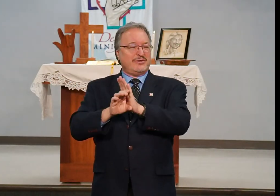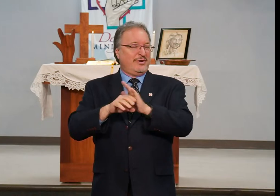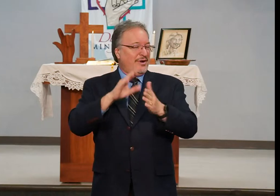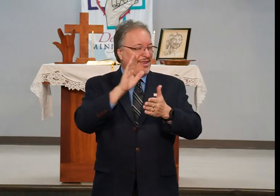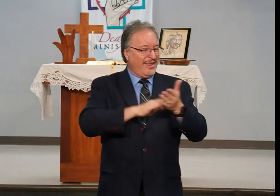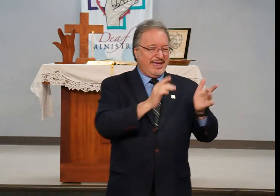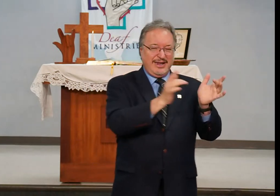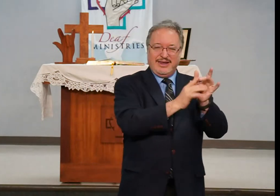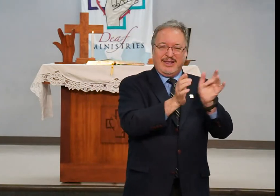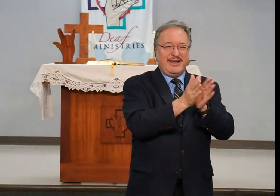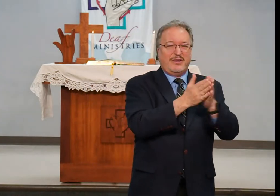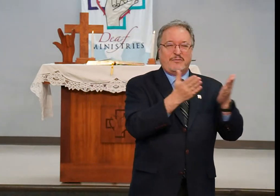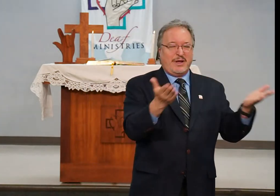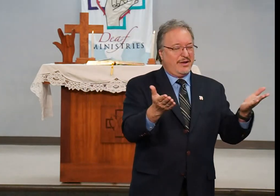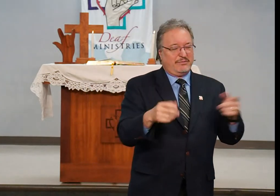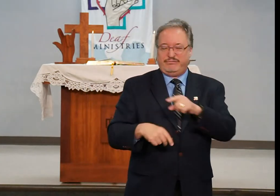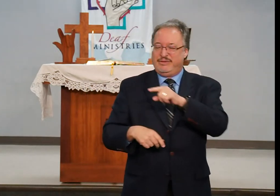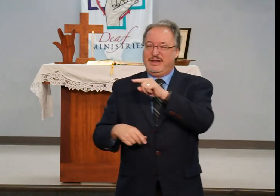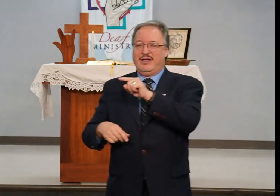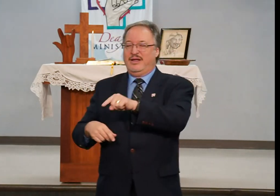is portrayed in such a different way